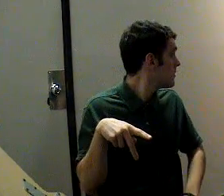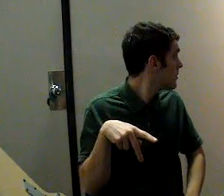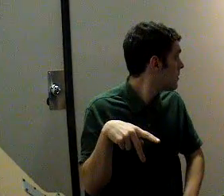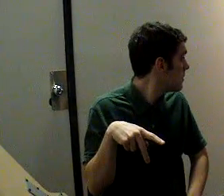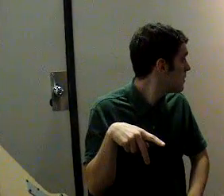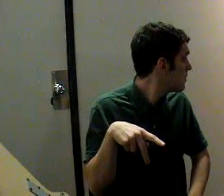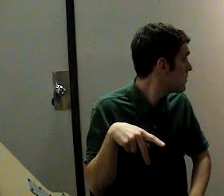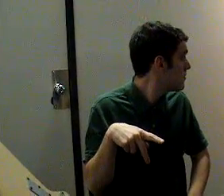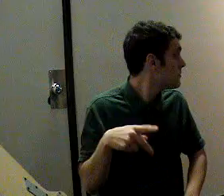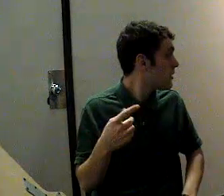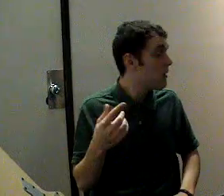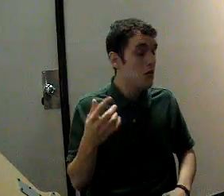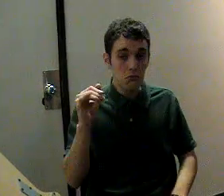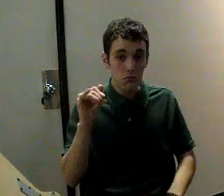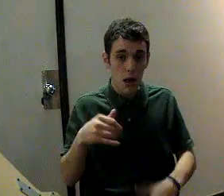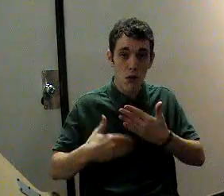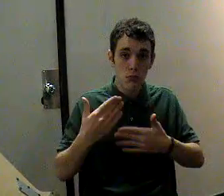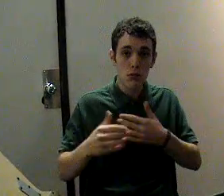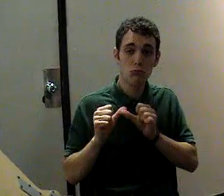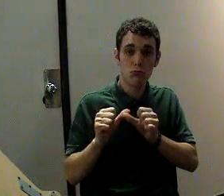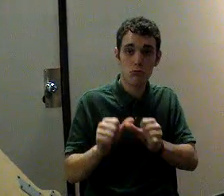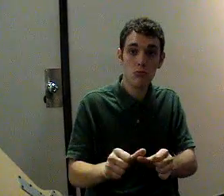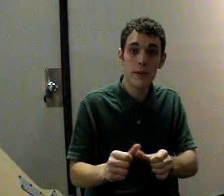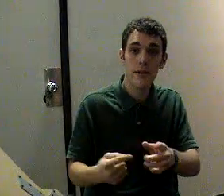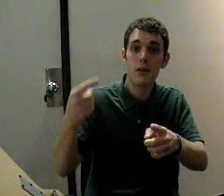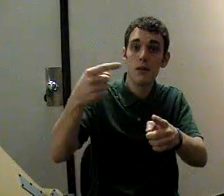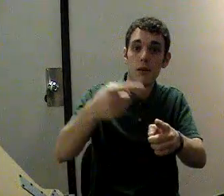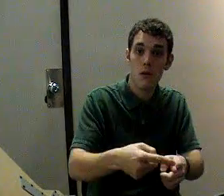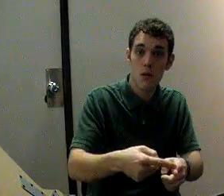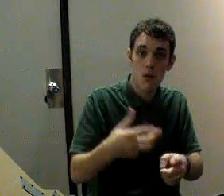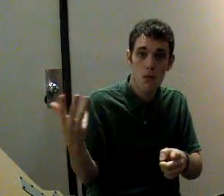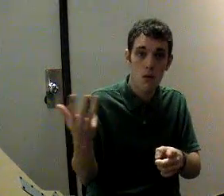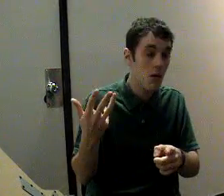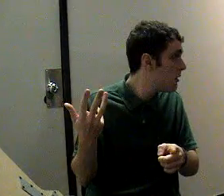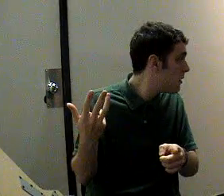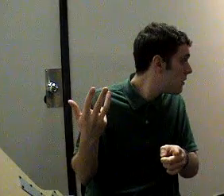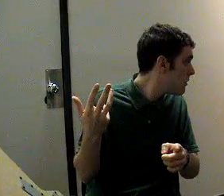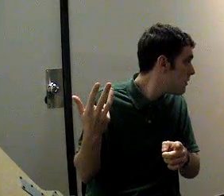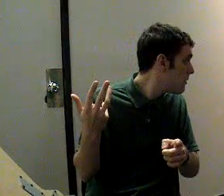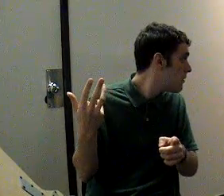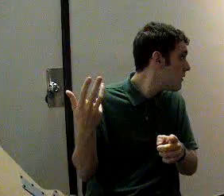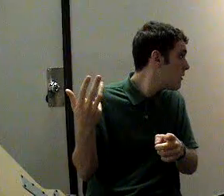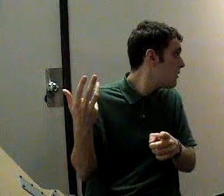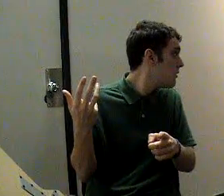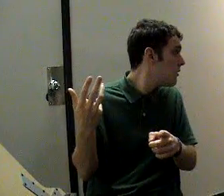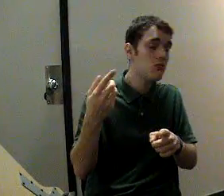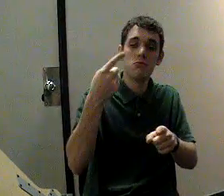Where the enzyme comes in to stop it. Right. SSQ4 necessary. Yeah, acetylcholinesterase. Has